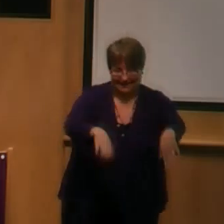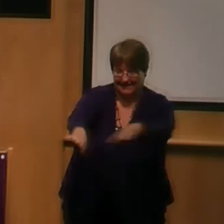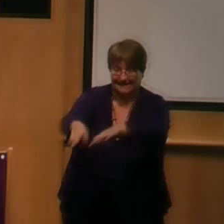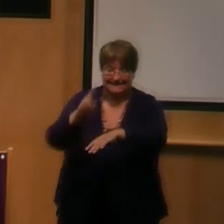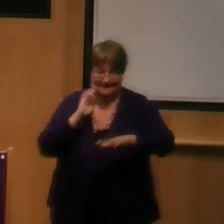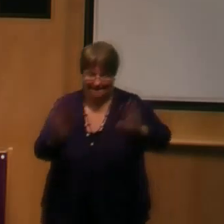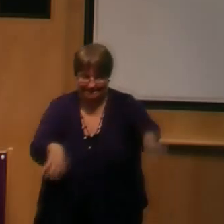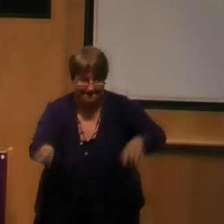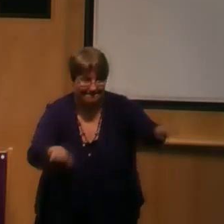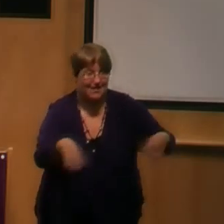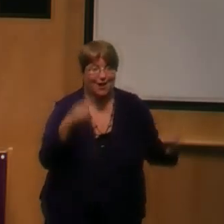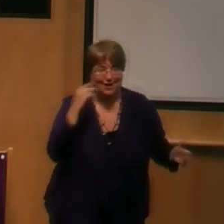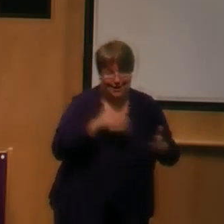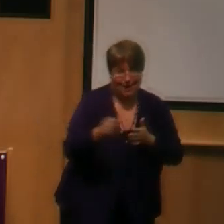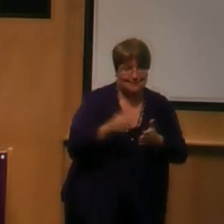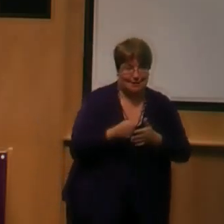We believe it's okay for the